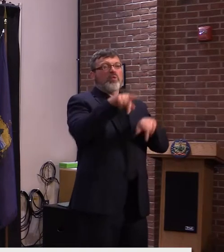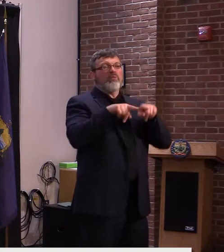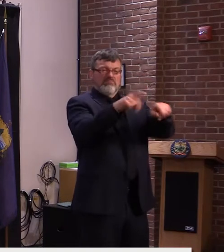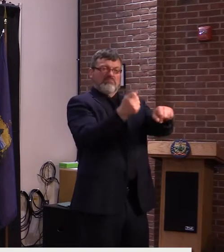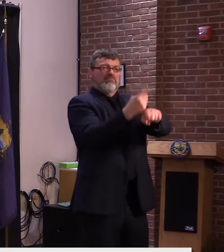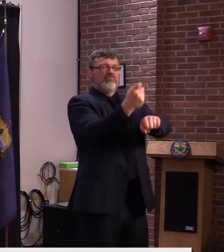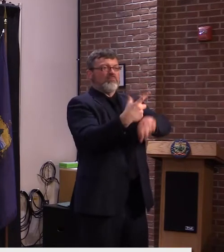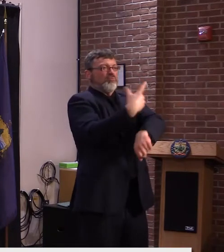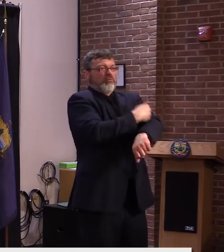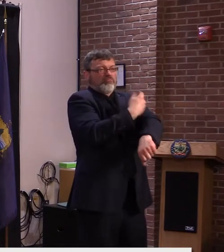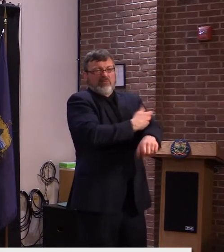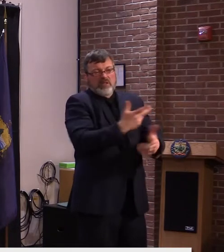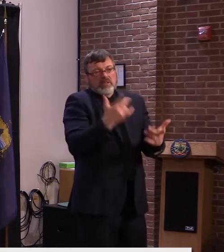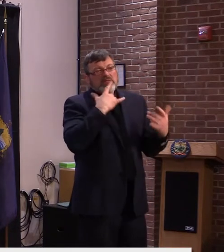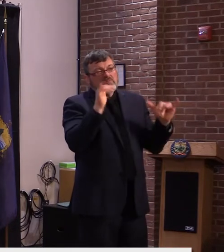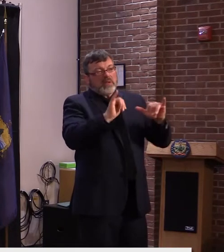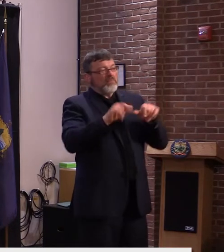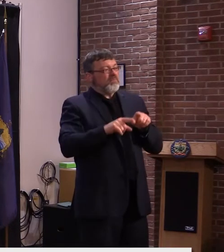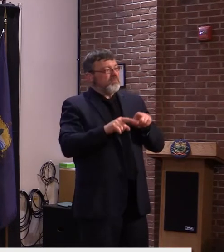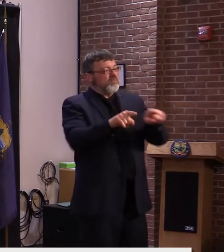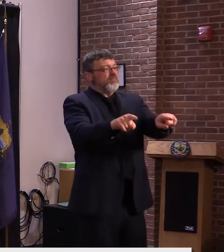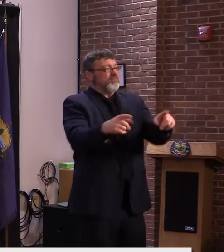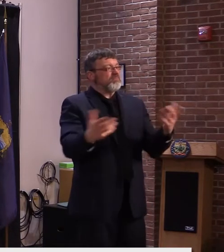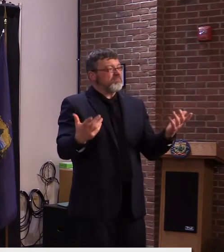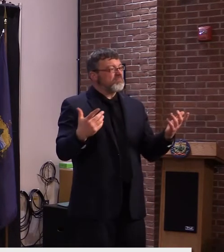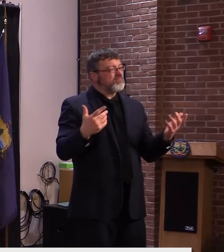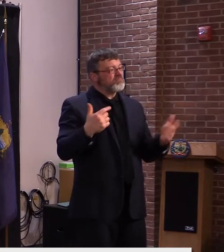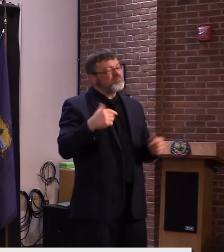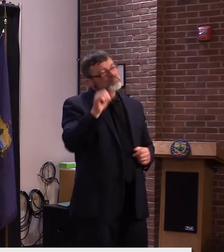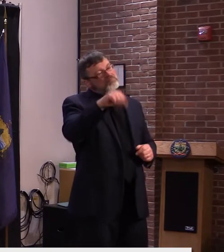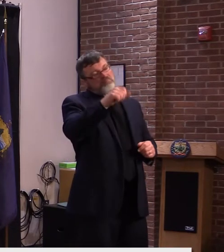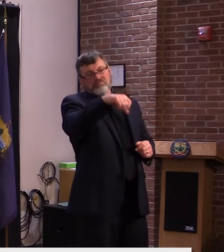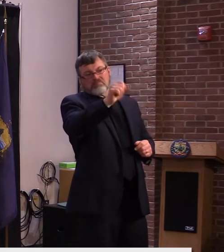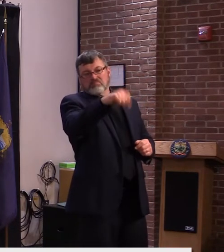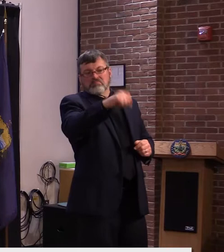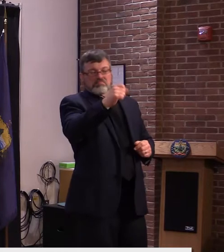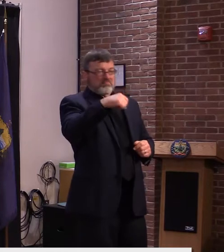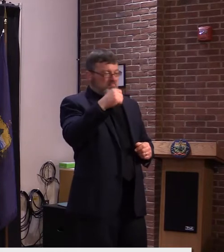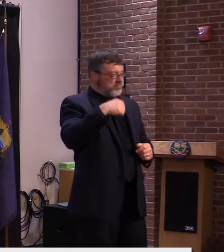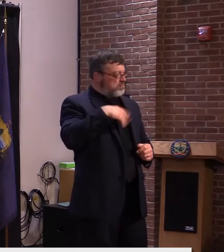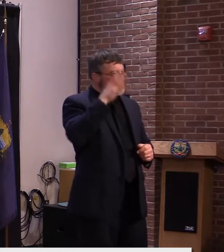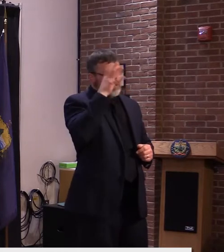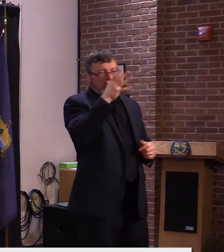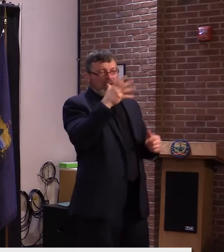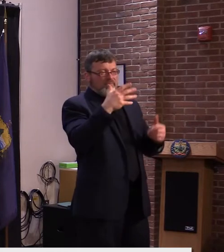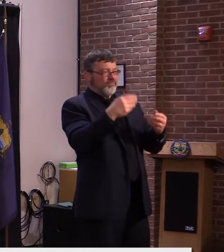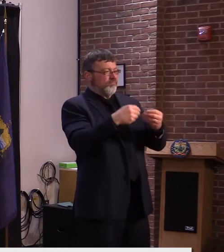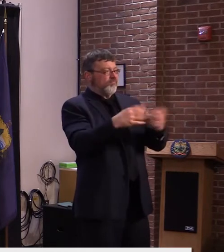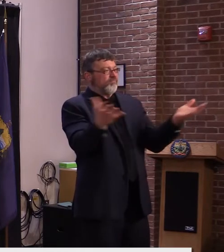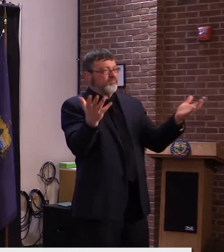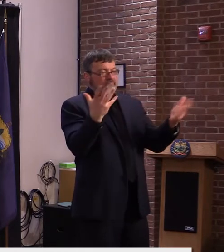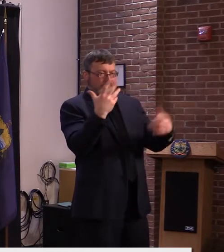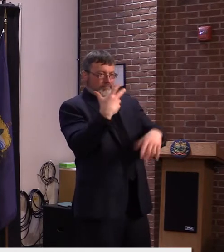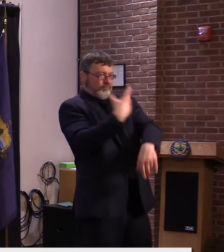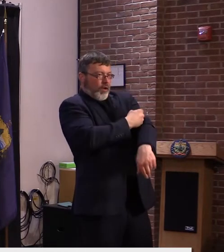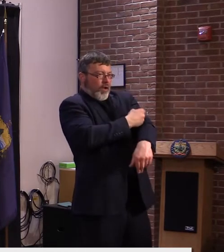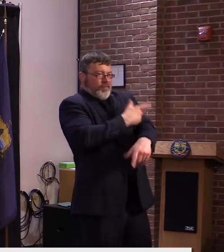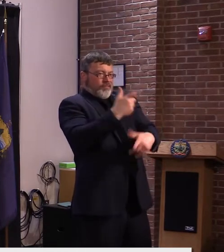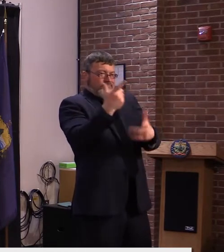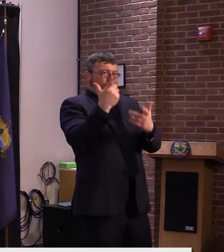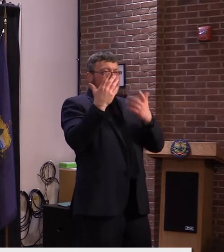believe, probably have vaccinations on a regular basis after that. But I'll let Dr. Levine answer that